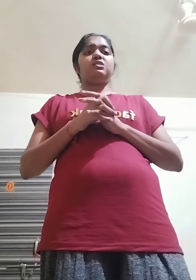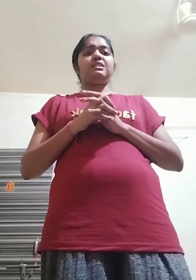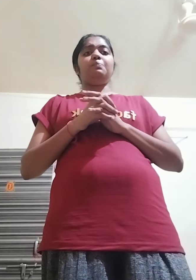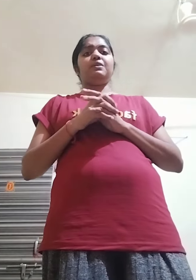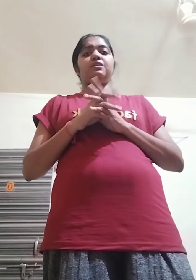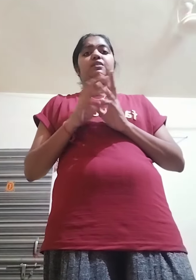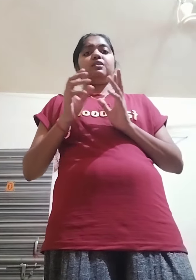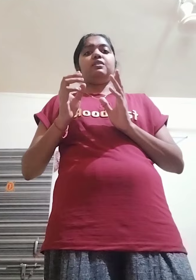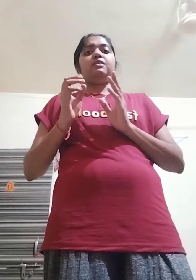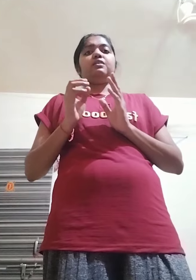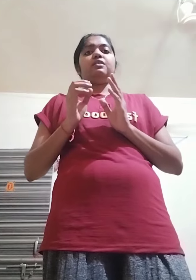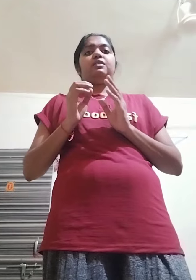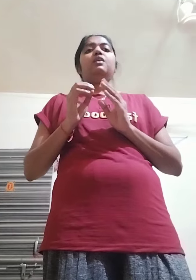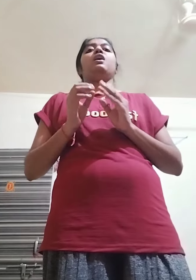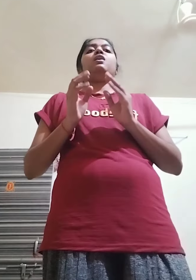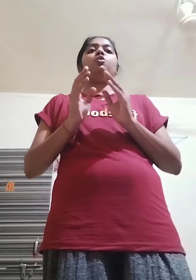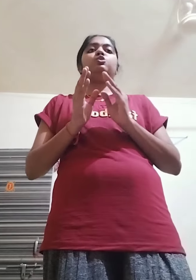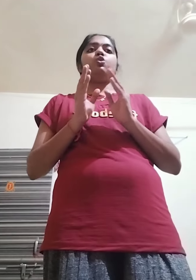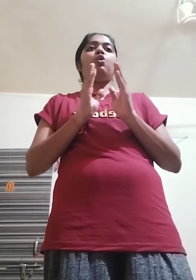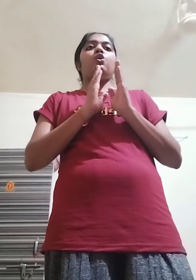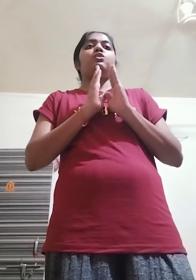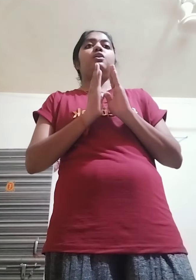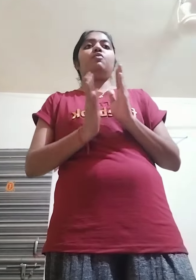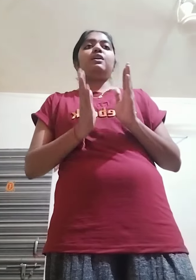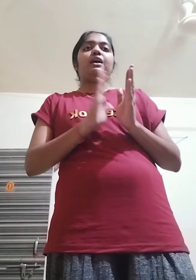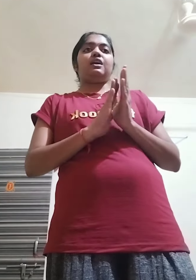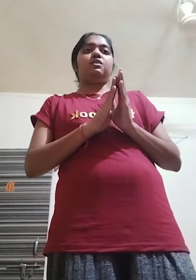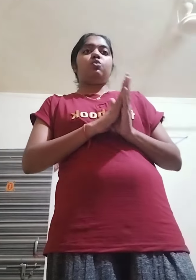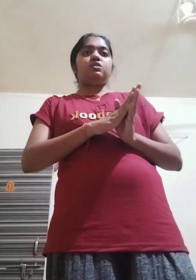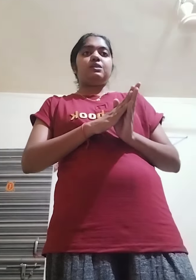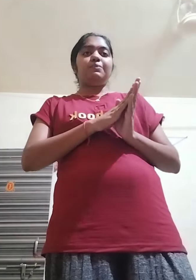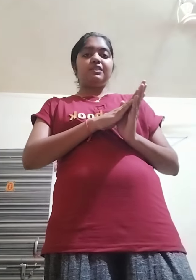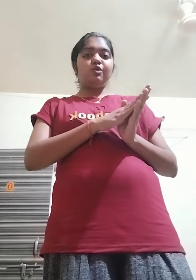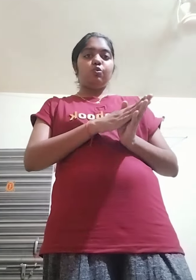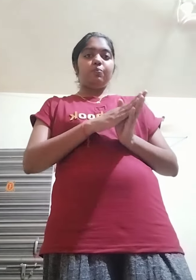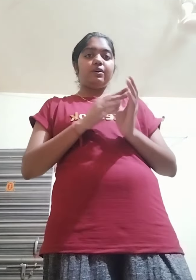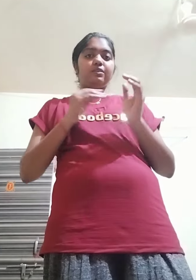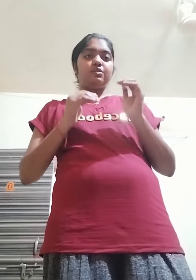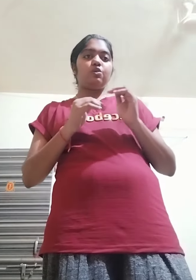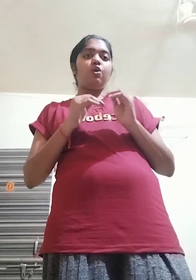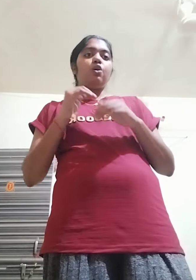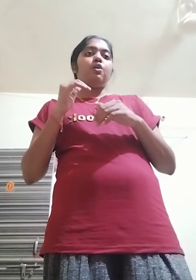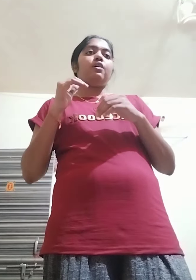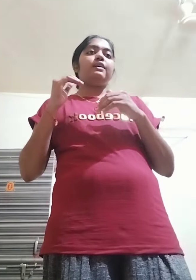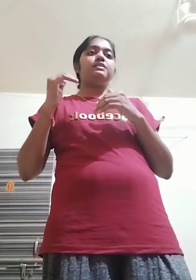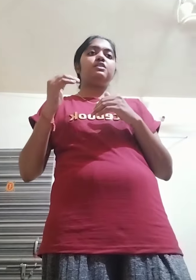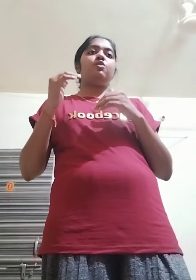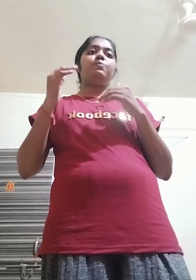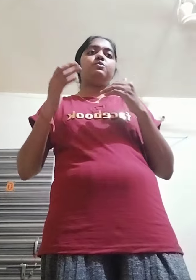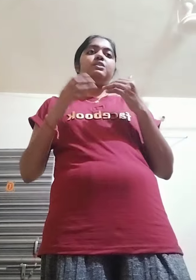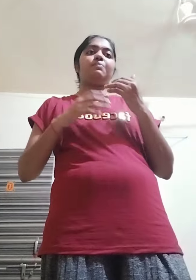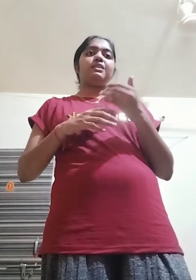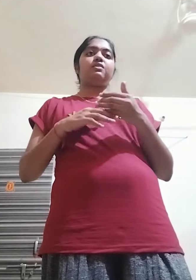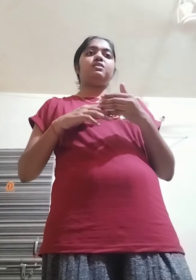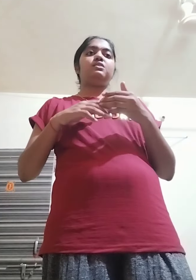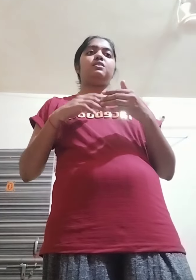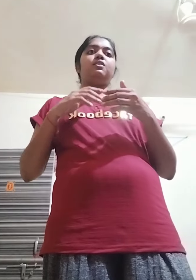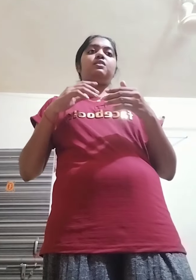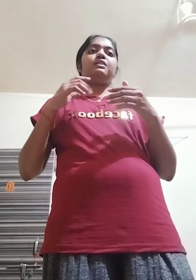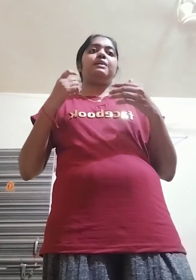concept, also the one another concept is loop. So instead of using methods, that